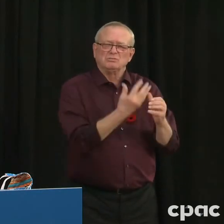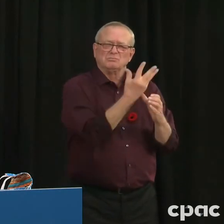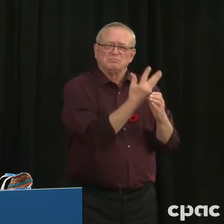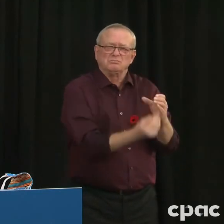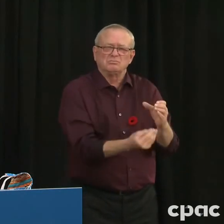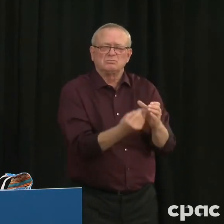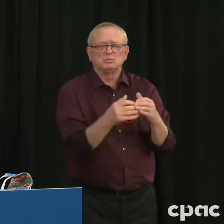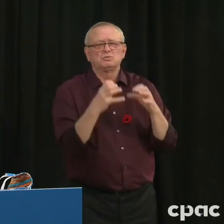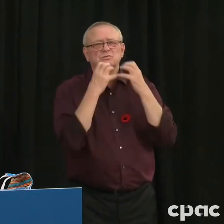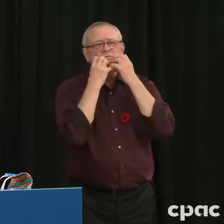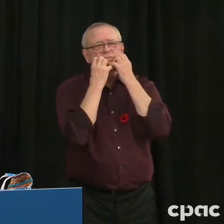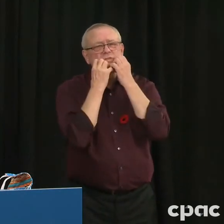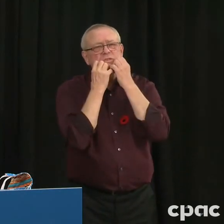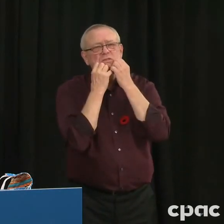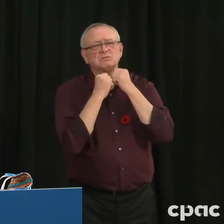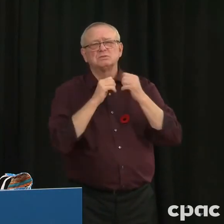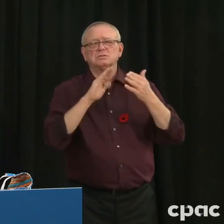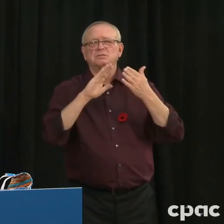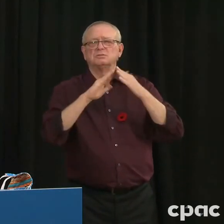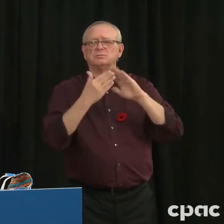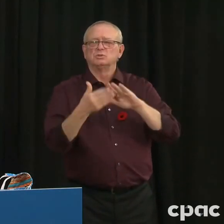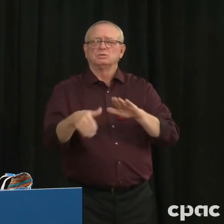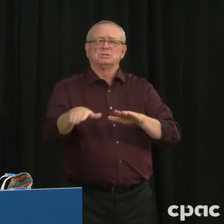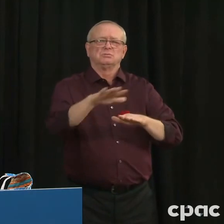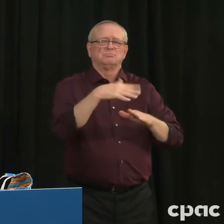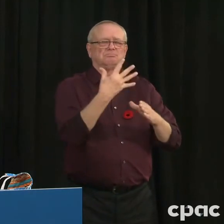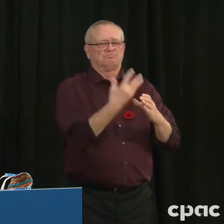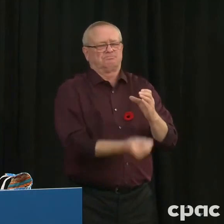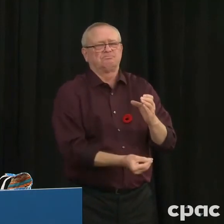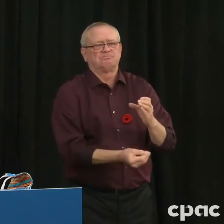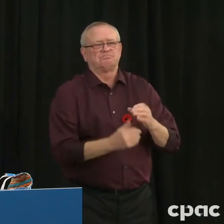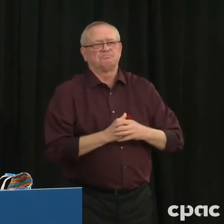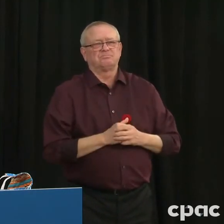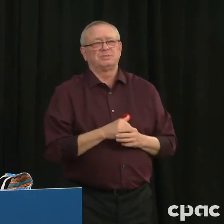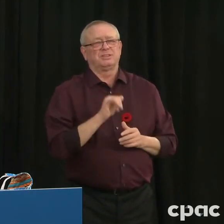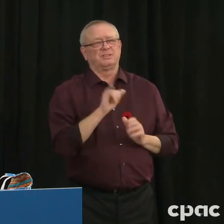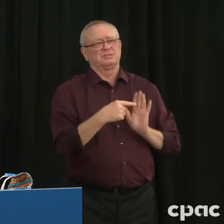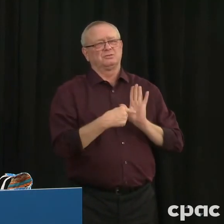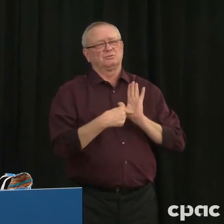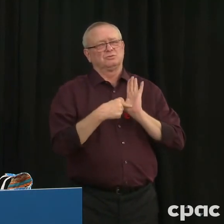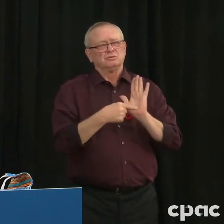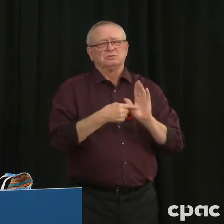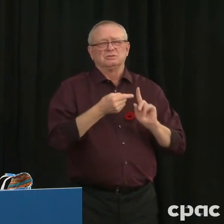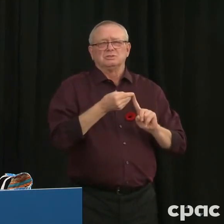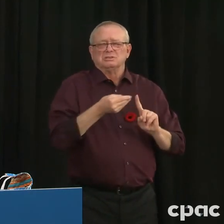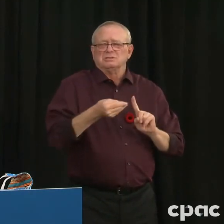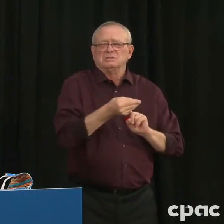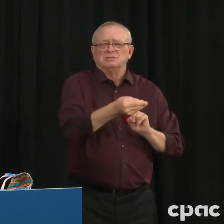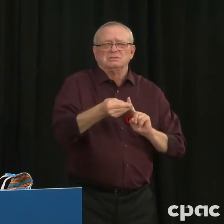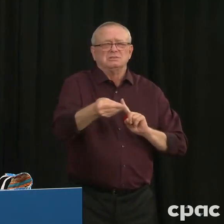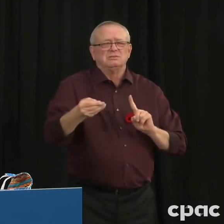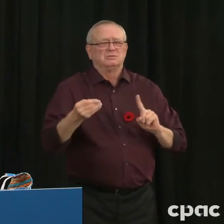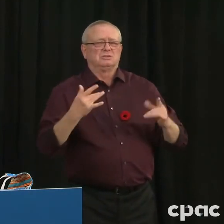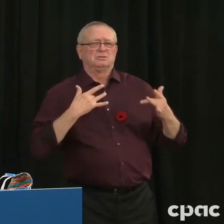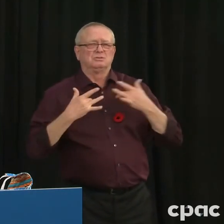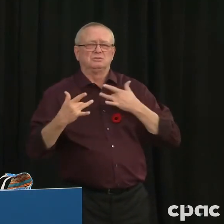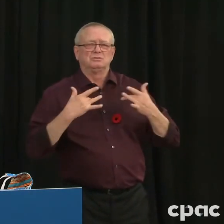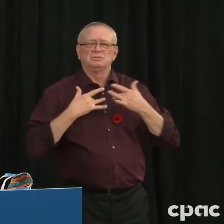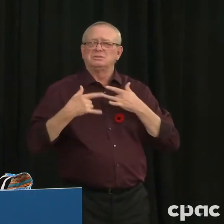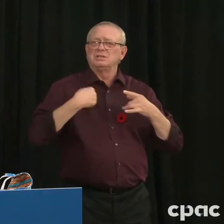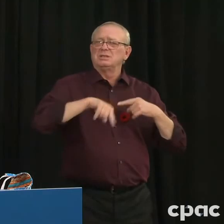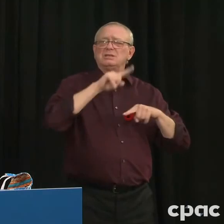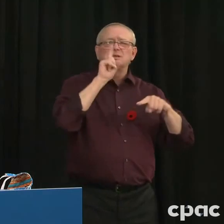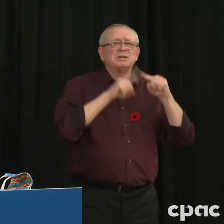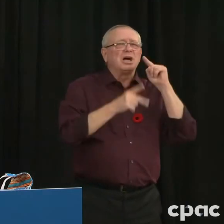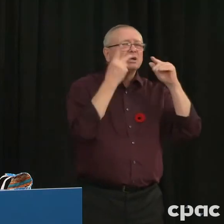transmission. We cannot simply dictate where and when this virus will spread. We all need